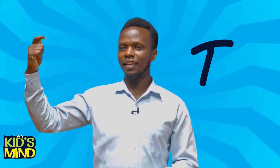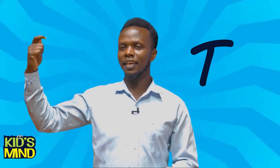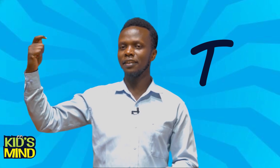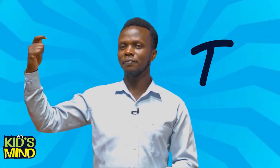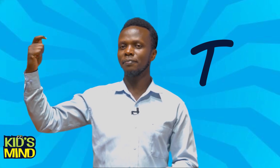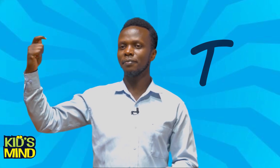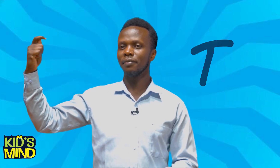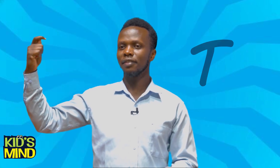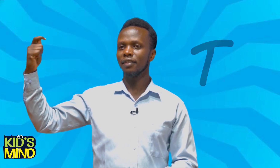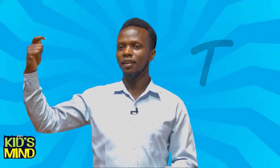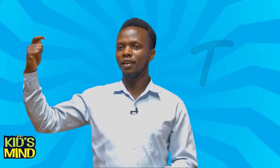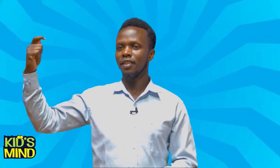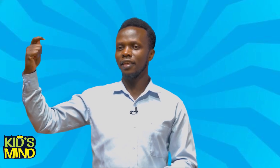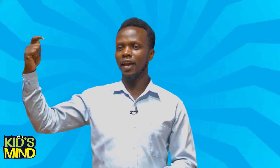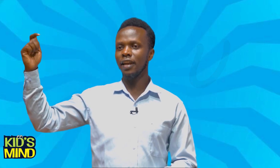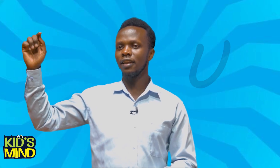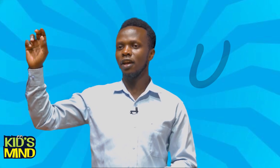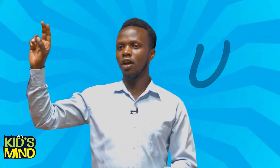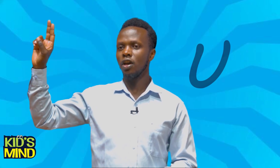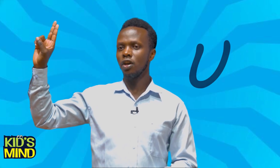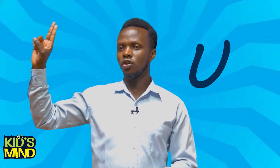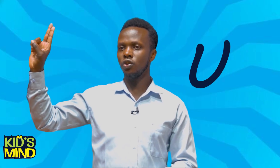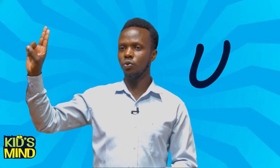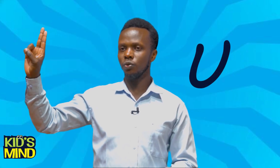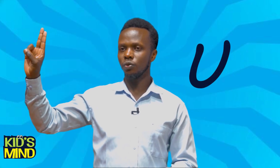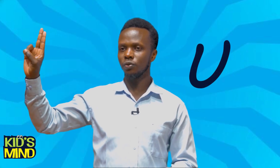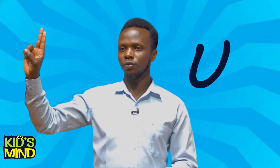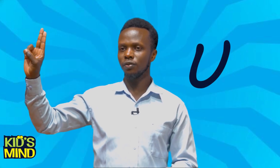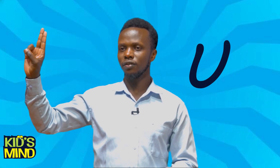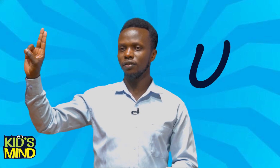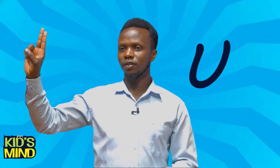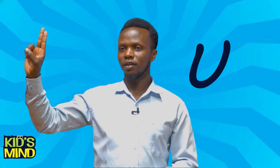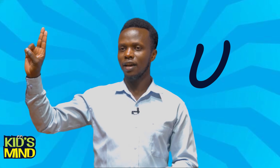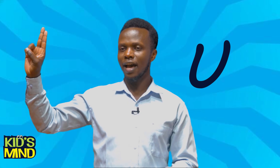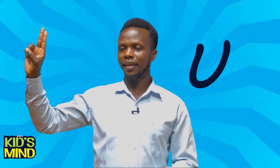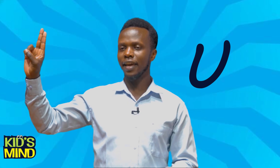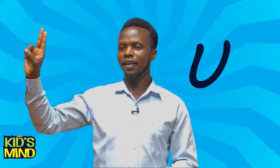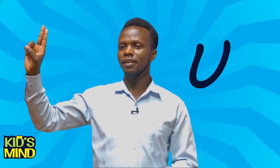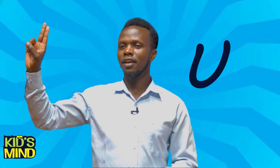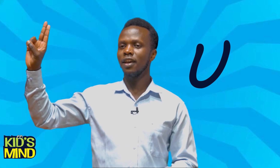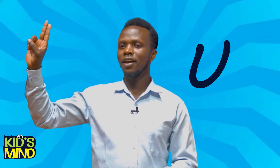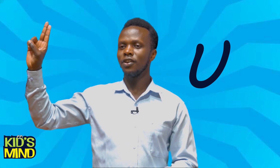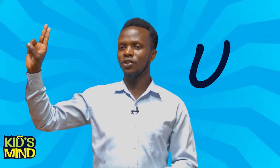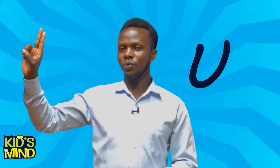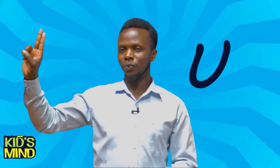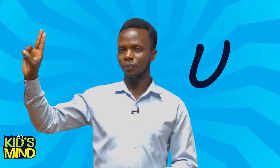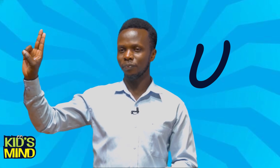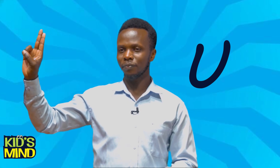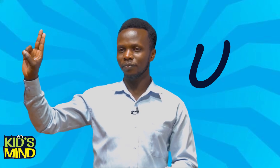T, then U, again U.